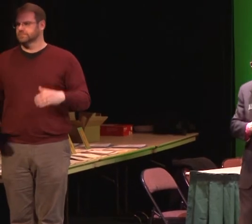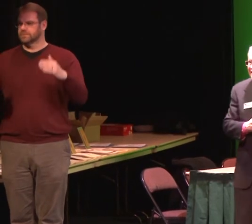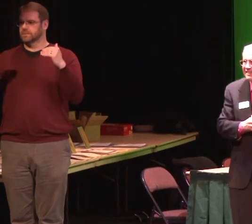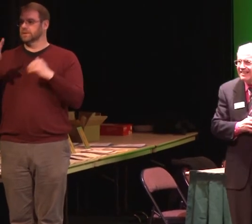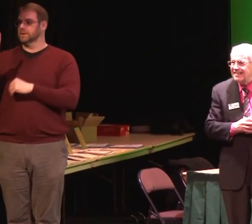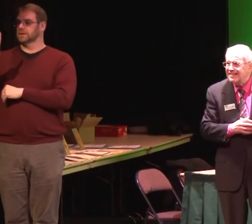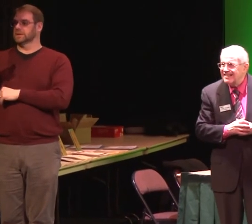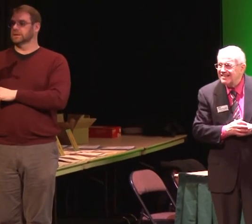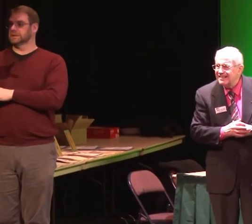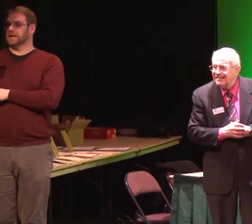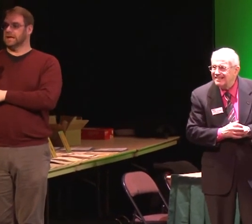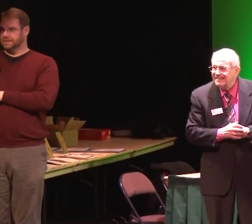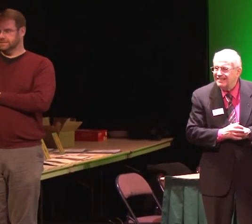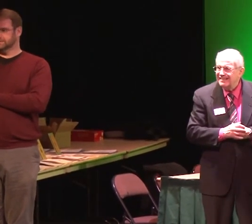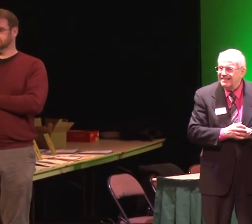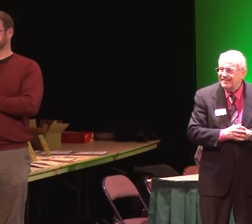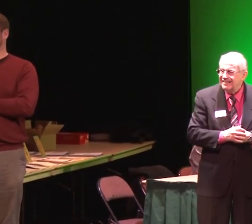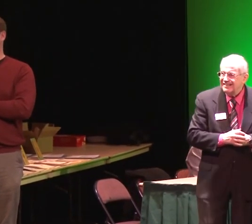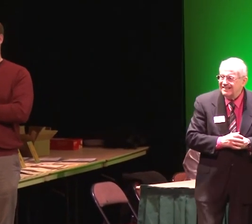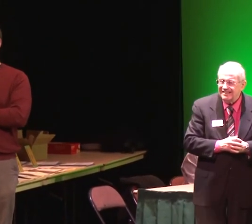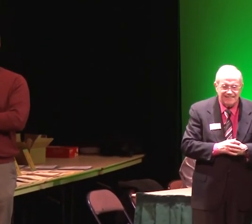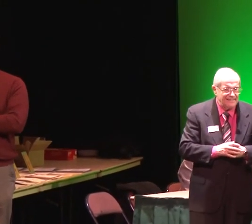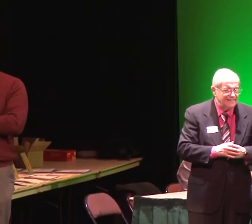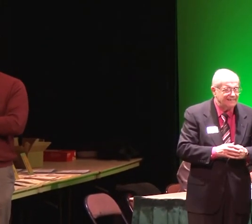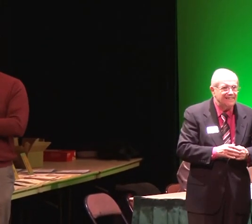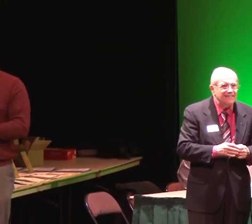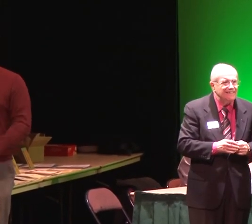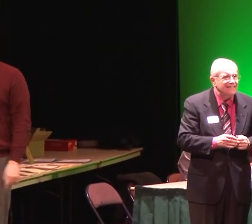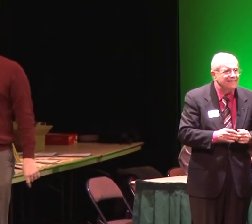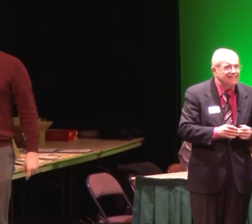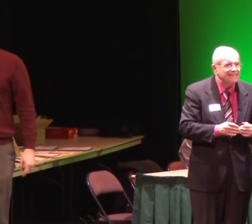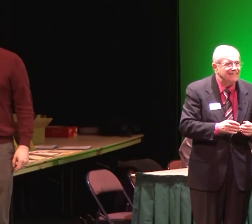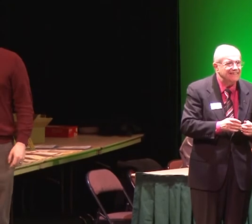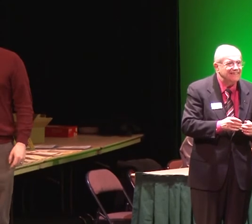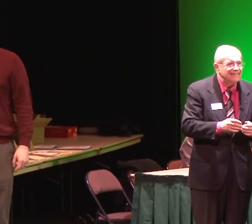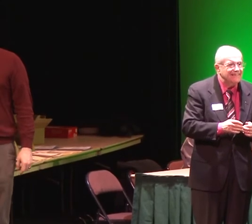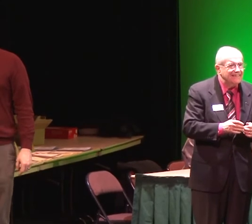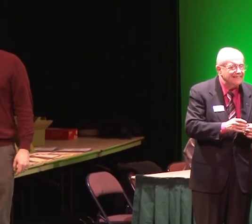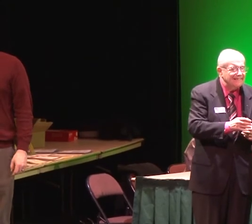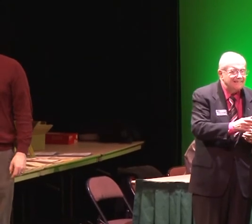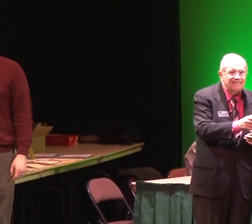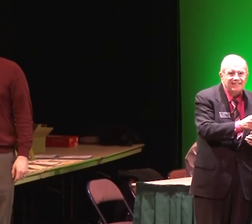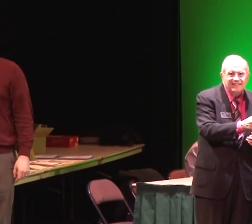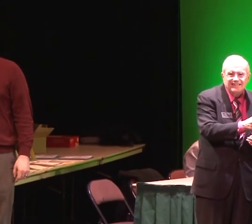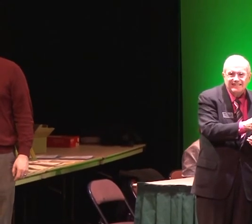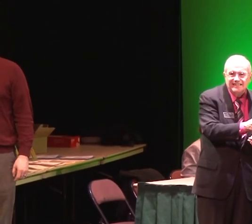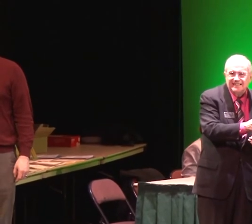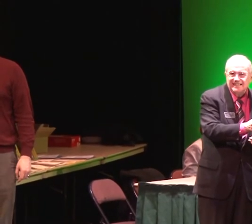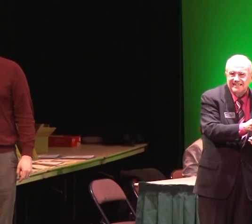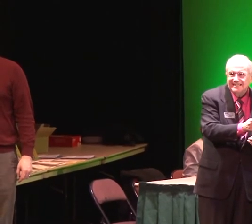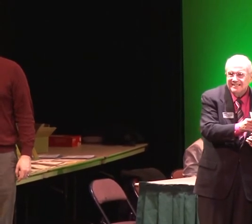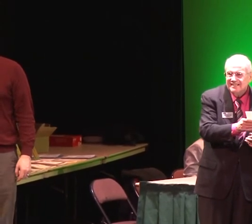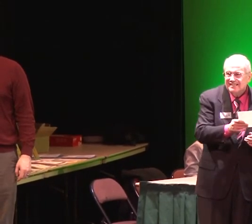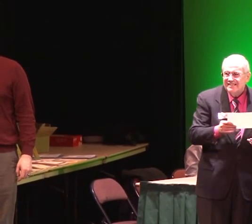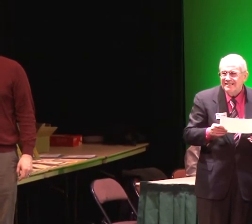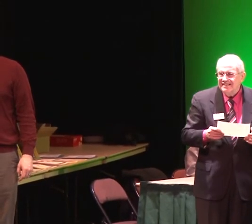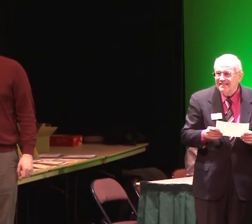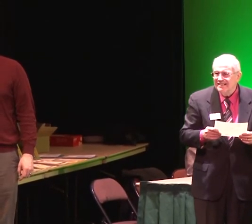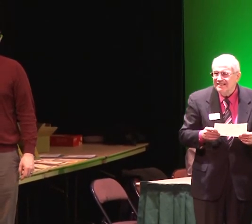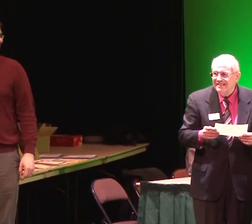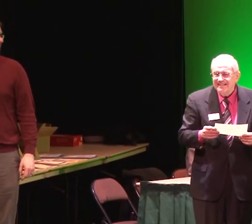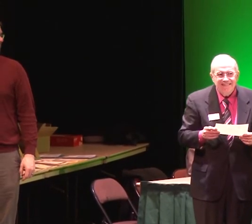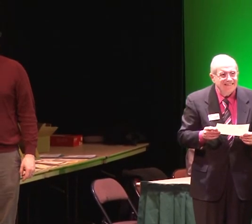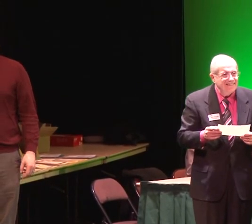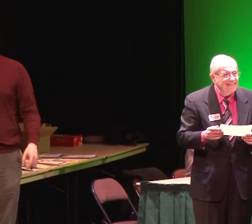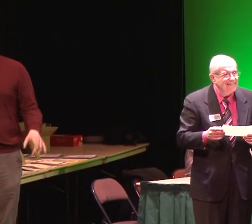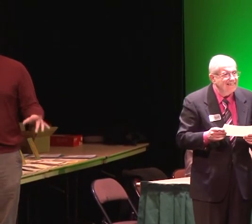Kyle Rule is the next recipient of the forum certificate of participation. Kyle, would you come up and receive your certificate,